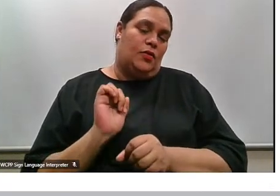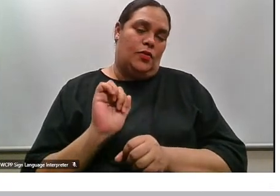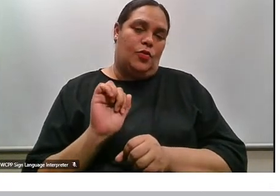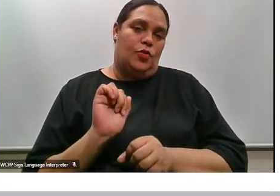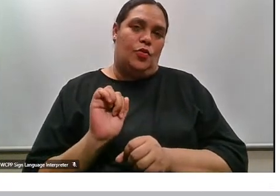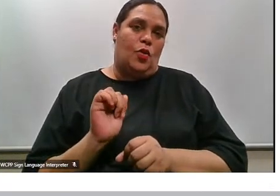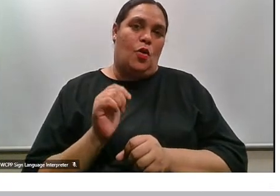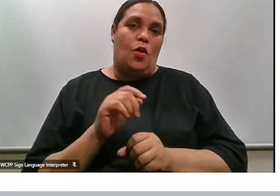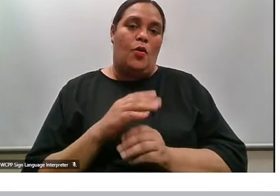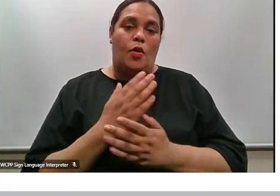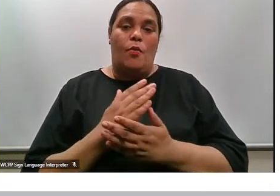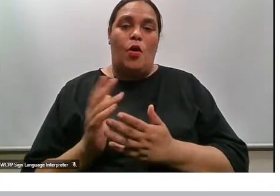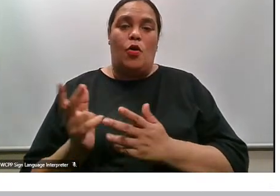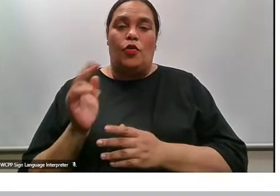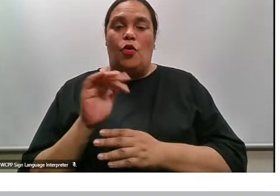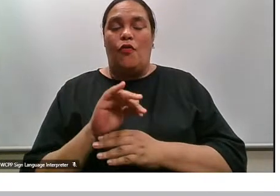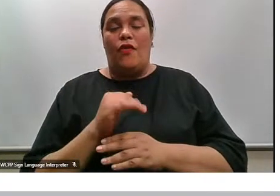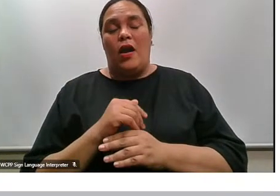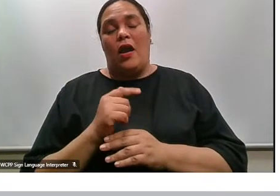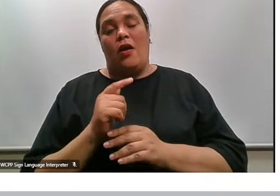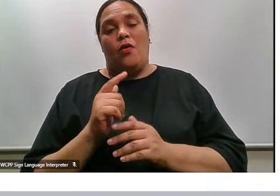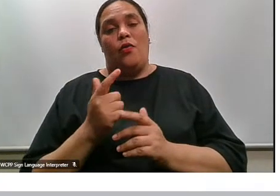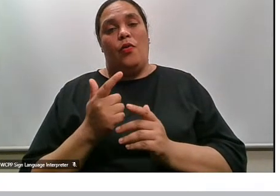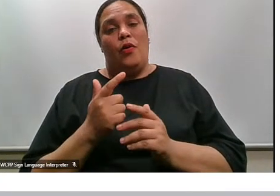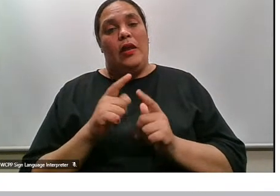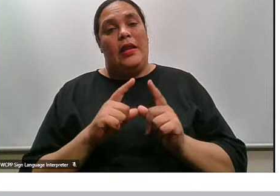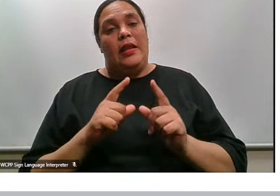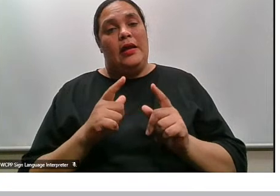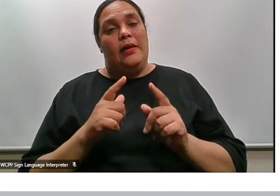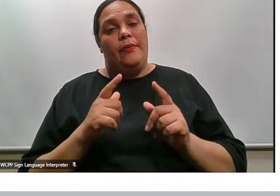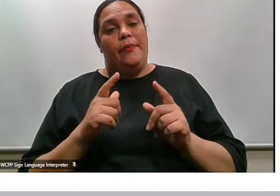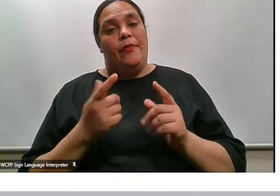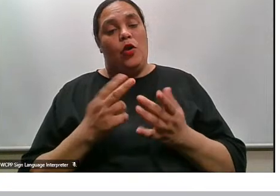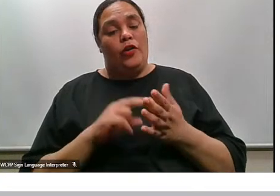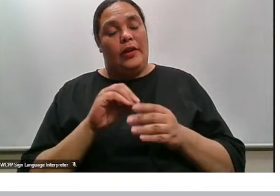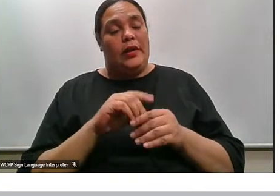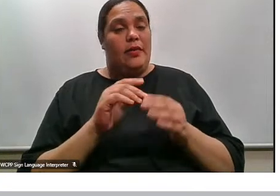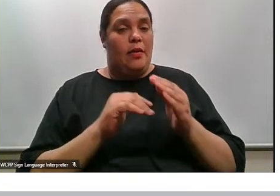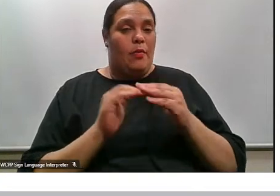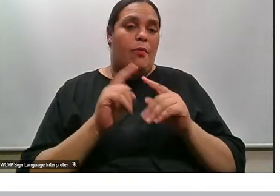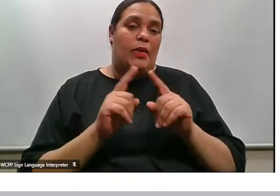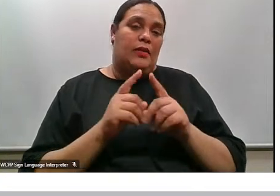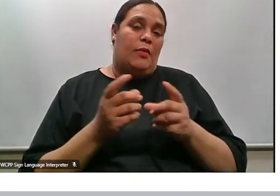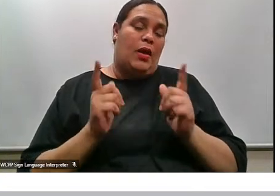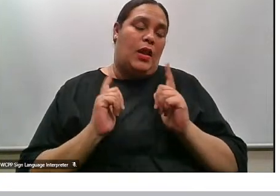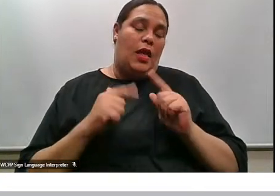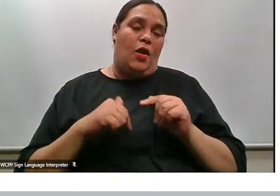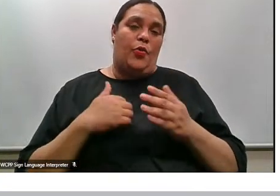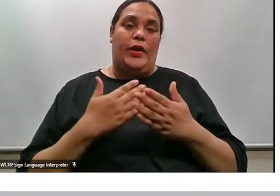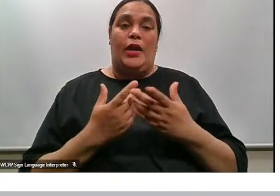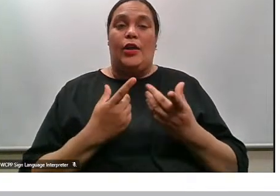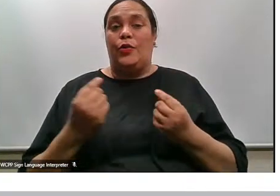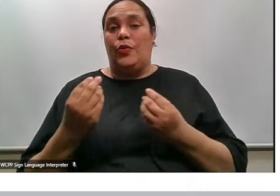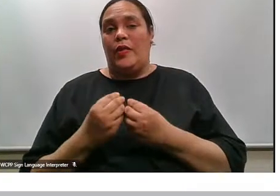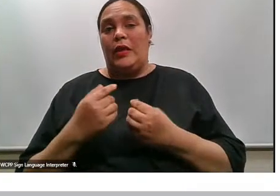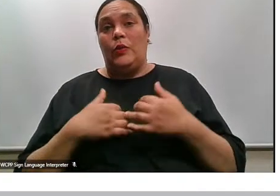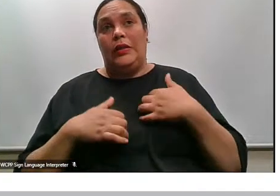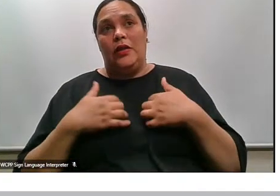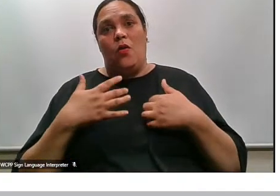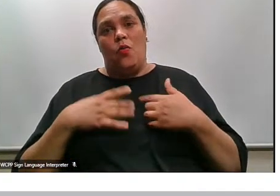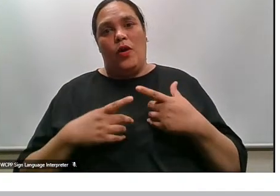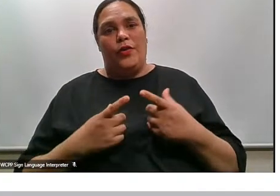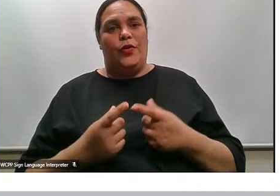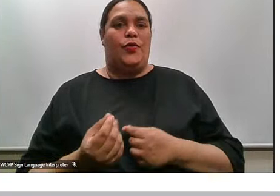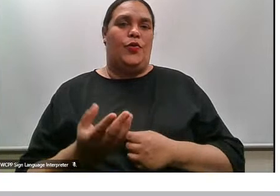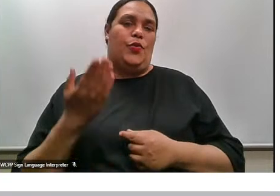the remaining part of our lease in that particular building. It has also allowed us now to do some of the things that we wanted to do